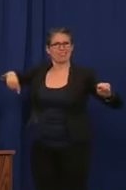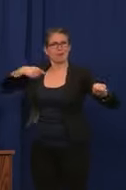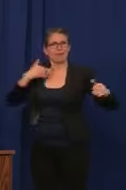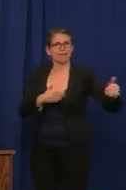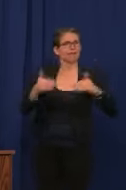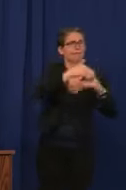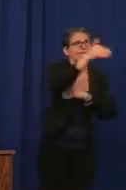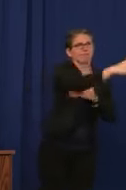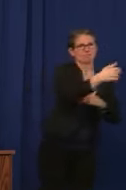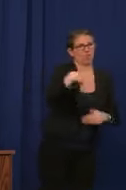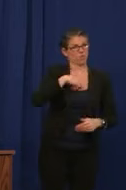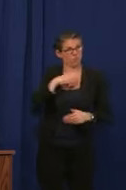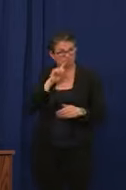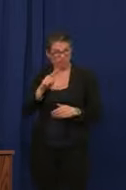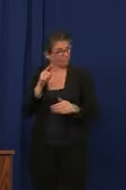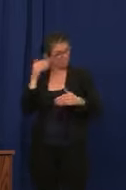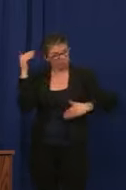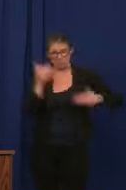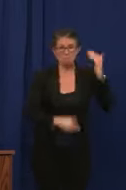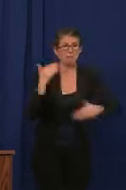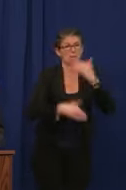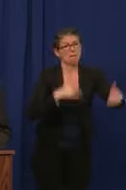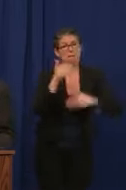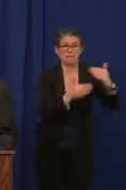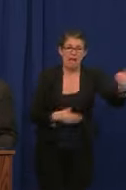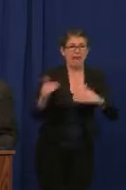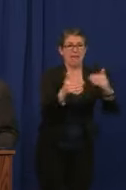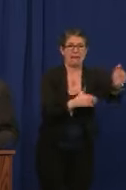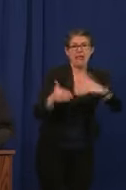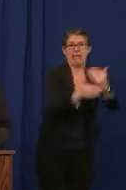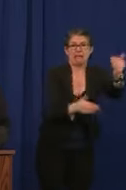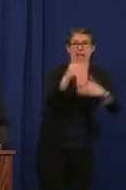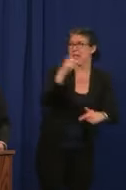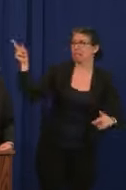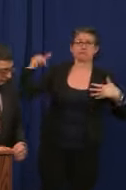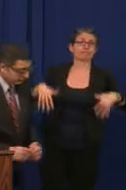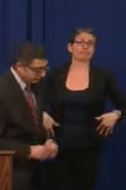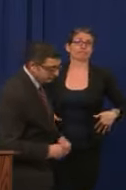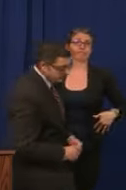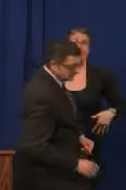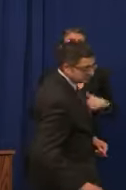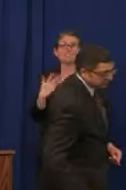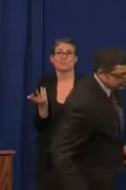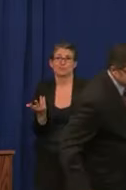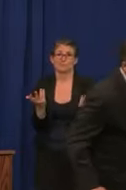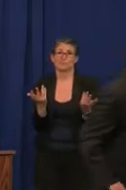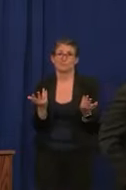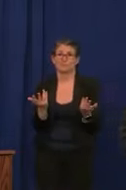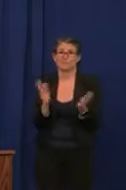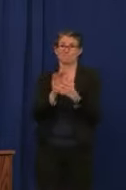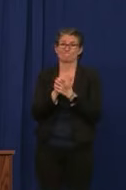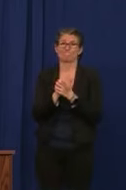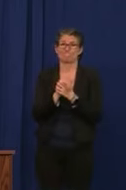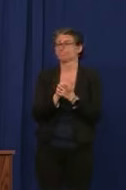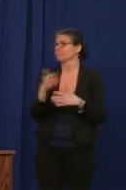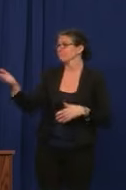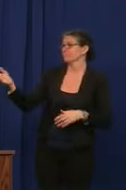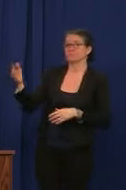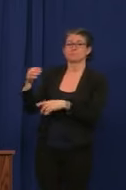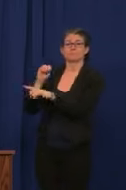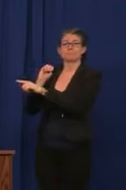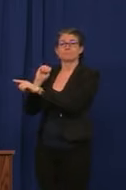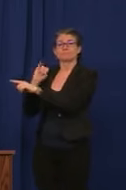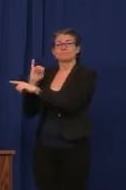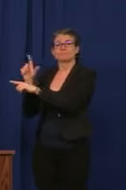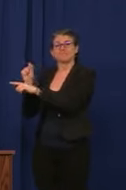think these things through in a thoughtful manner. That was the last question. Governor, over to you. Thank you. Just let me conclude the same way I